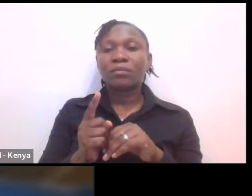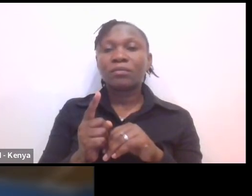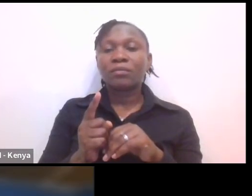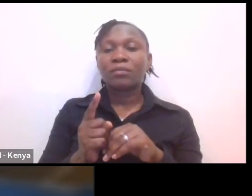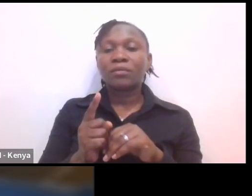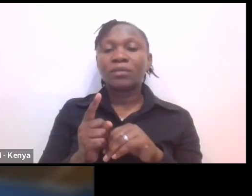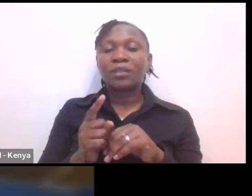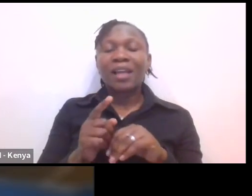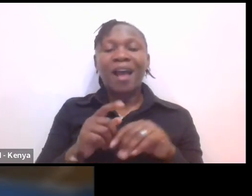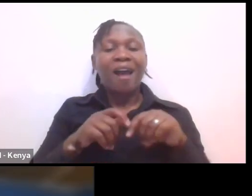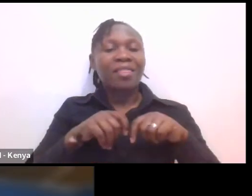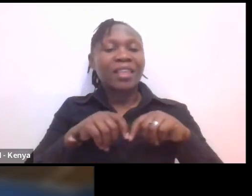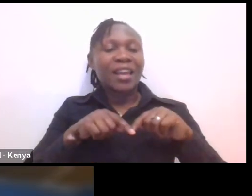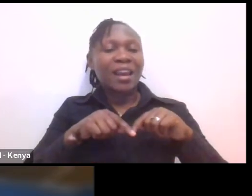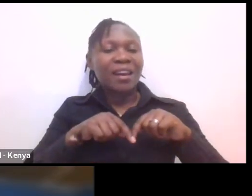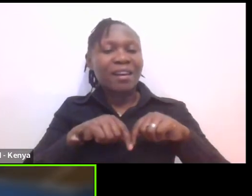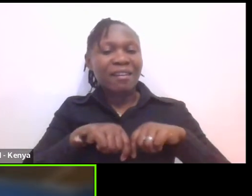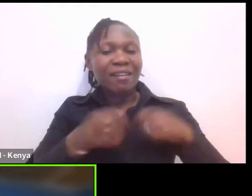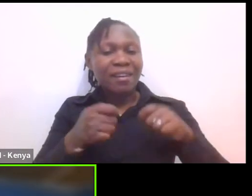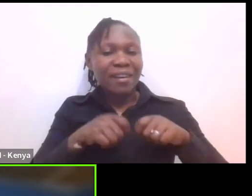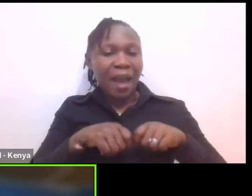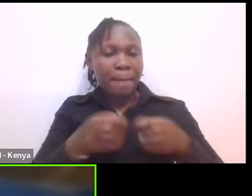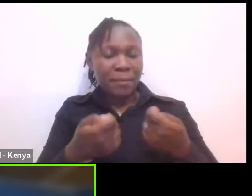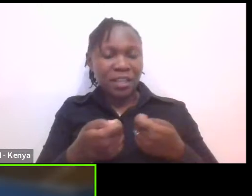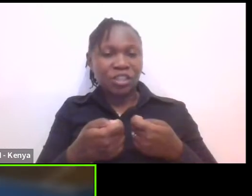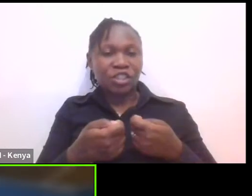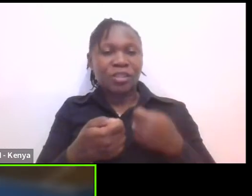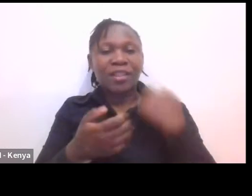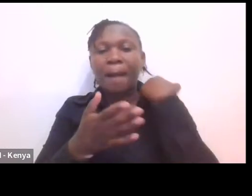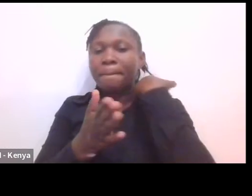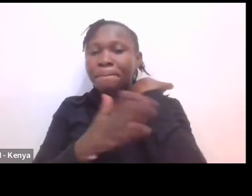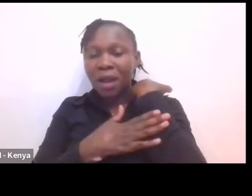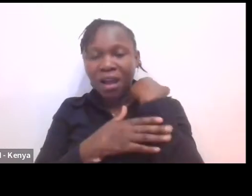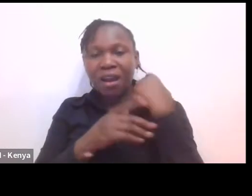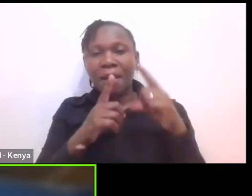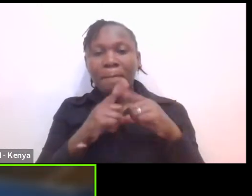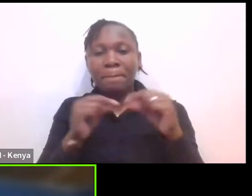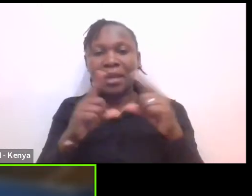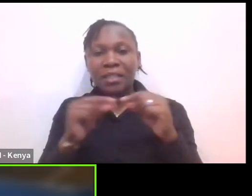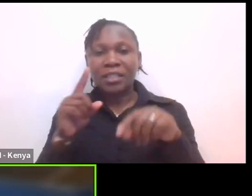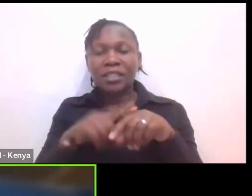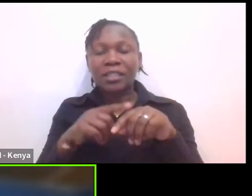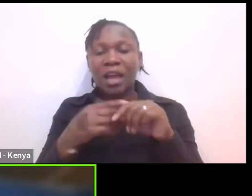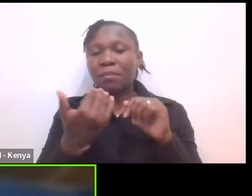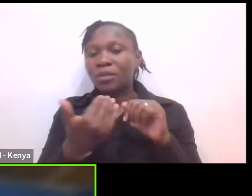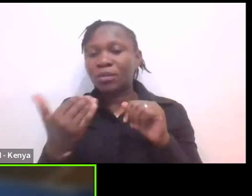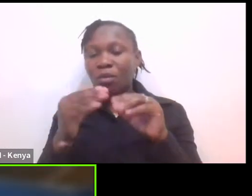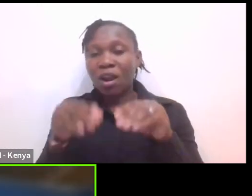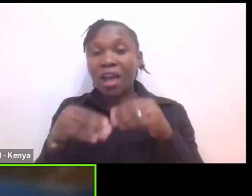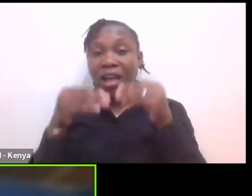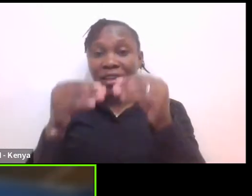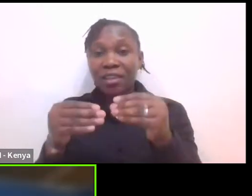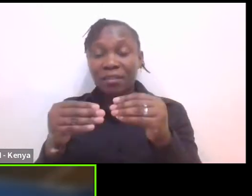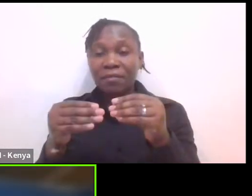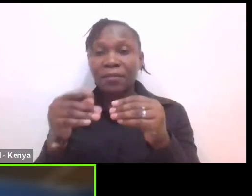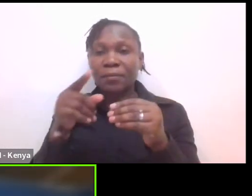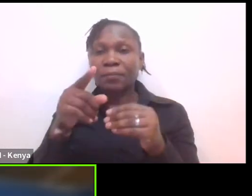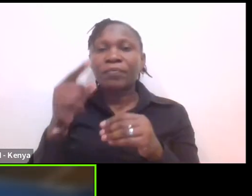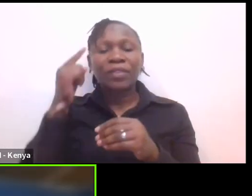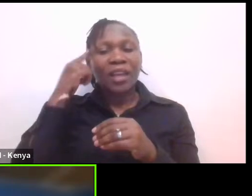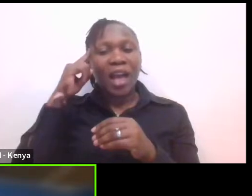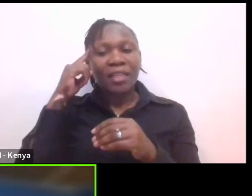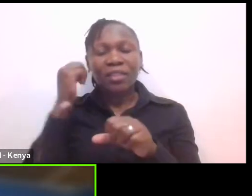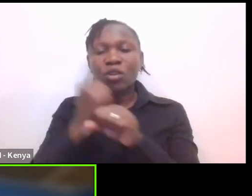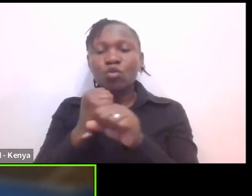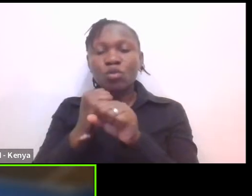than the explicit ones. You know? They kind of go in deeper. And it was, I think you did such a great job